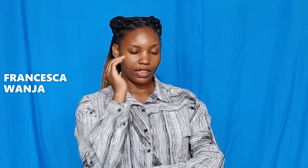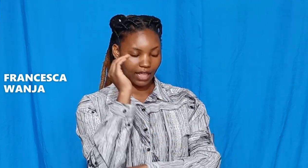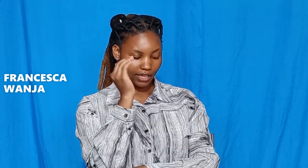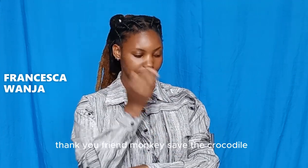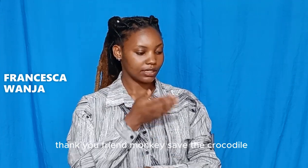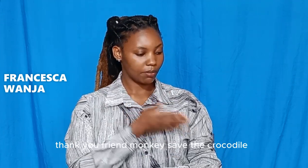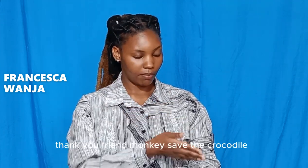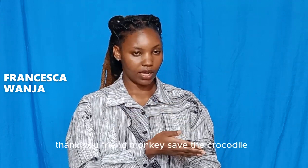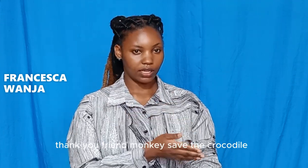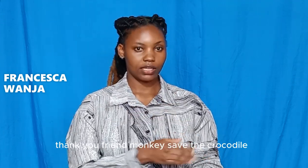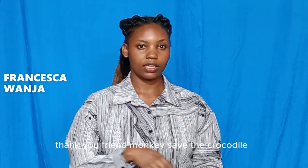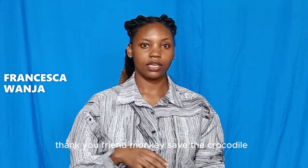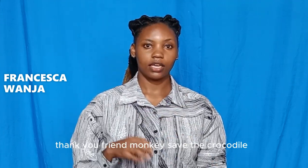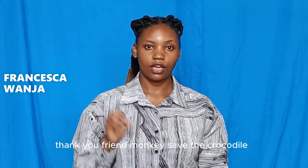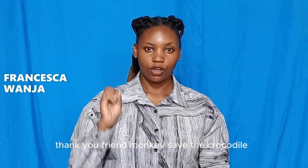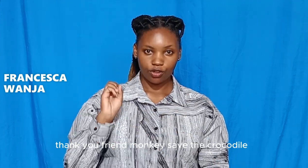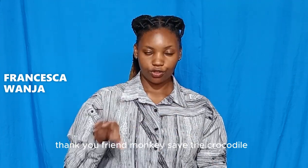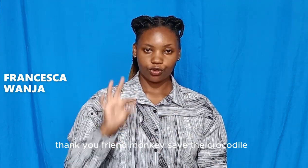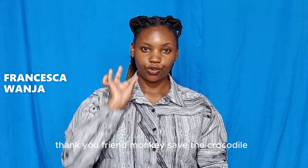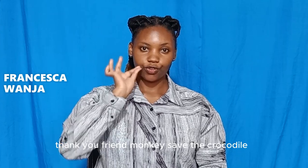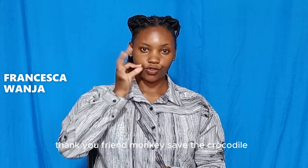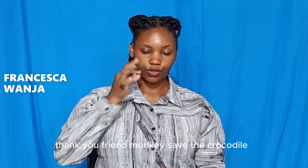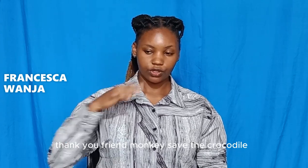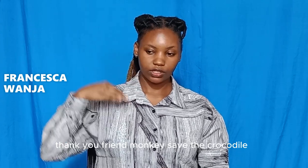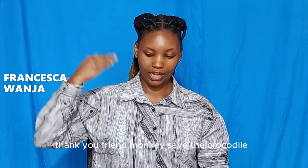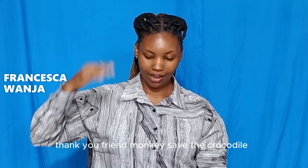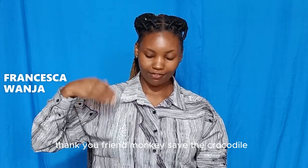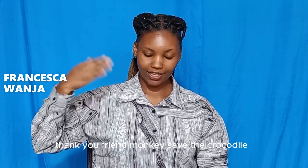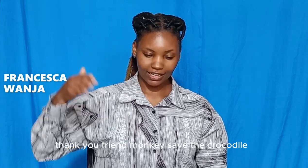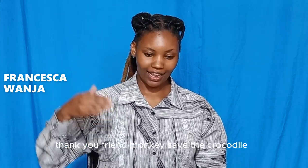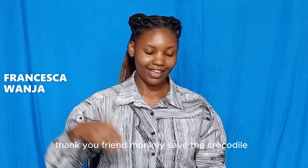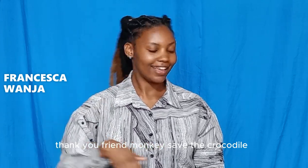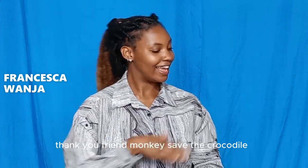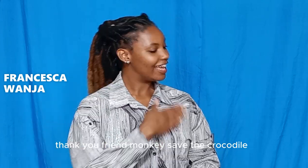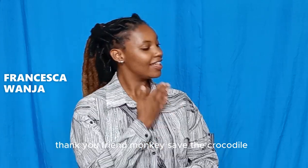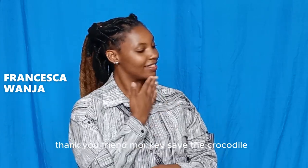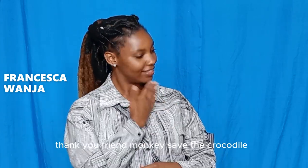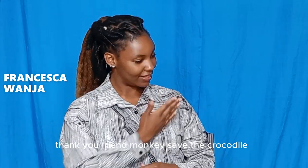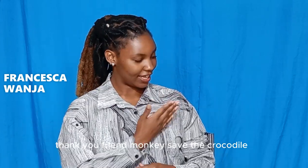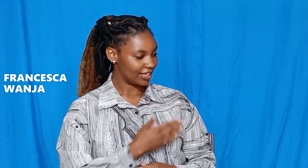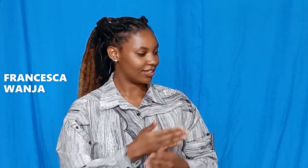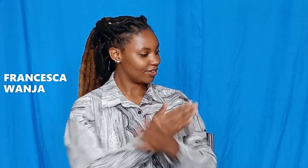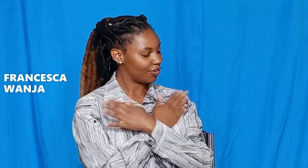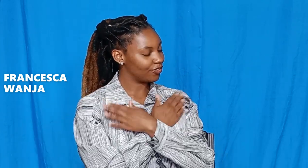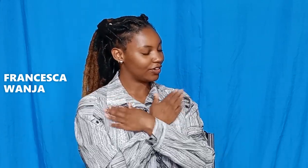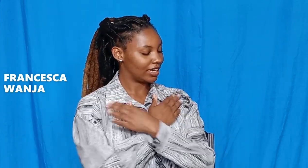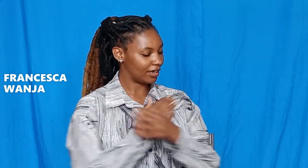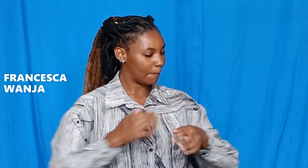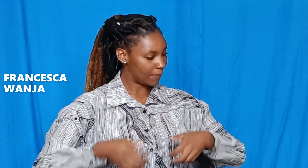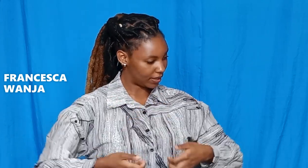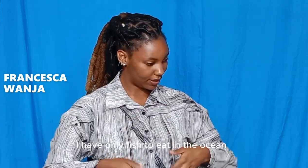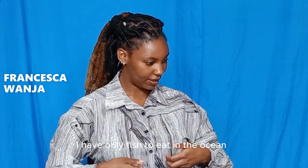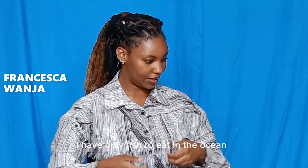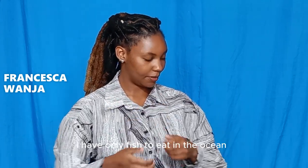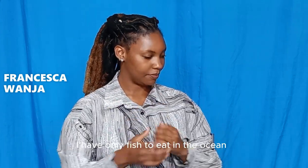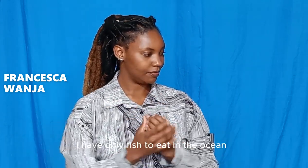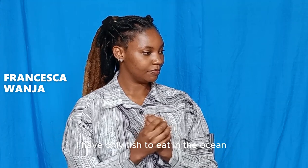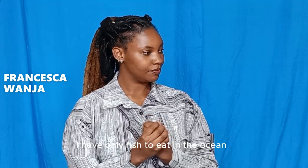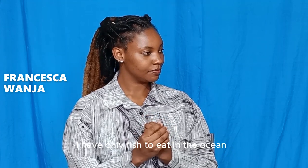Thank you, friend monkey. Thank said the crocodile. I have only